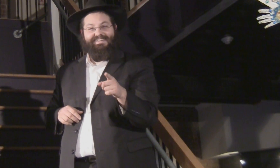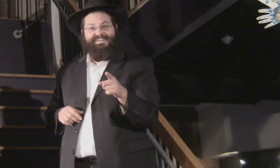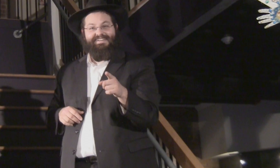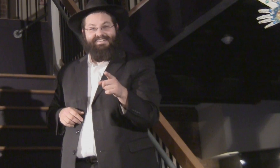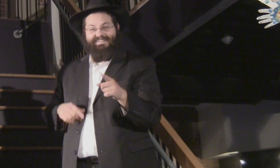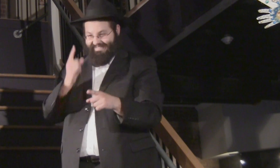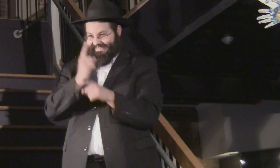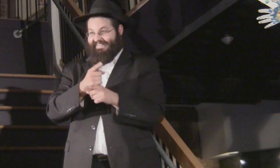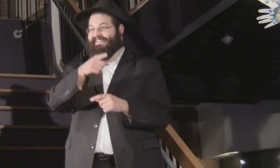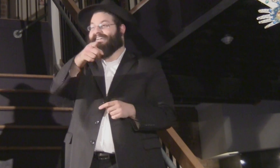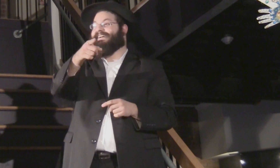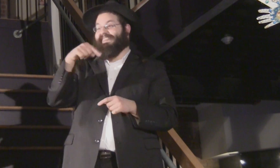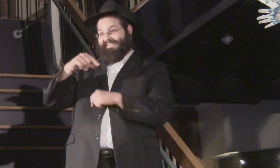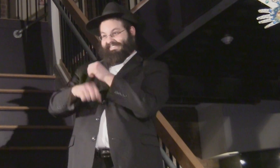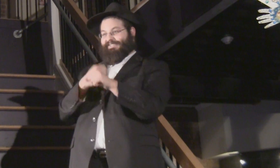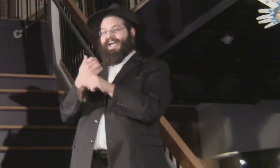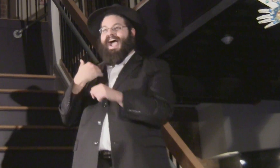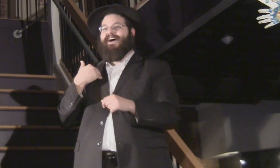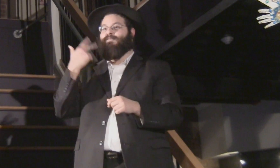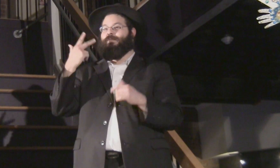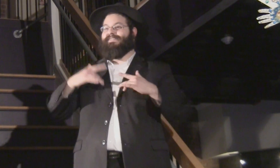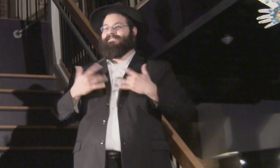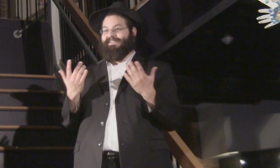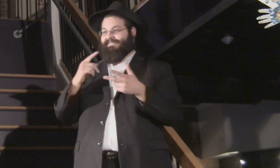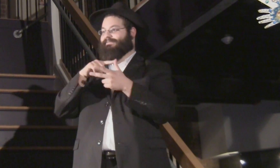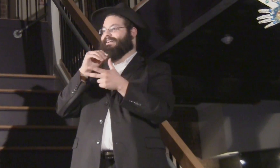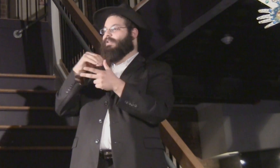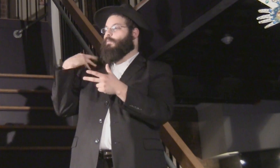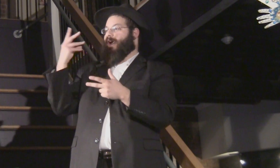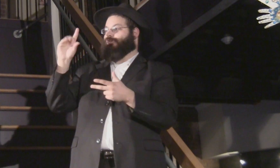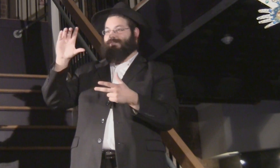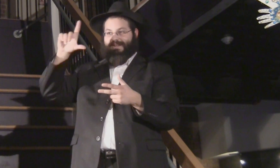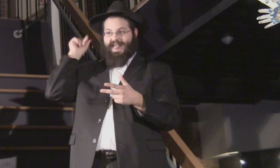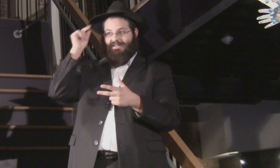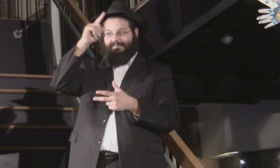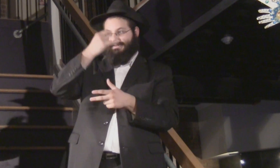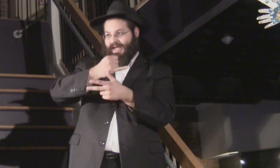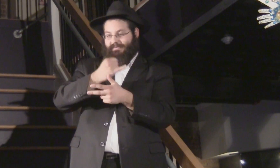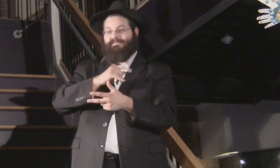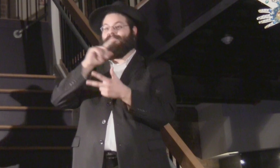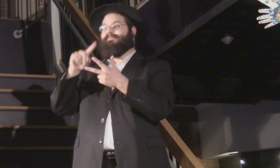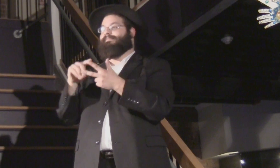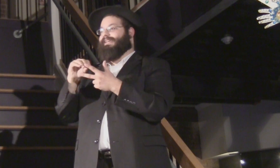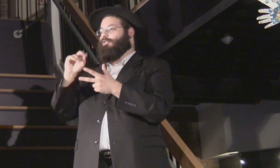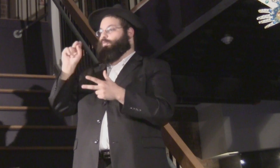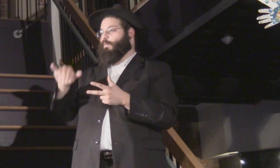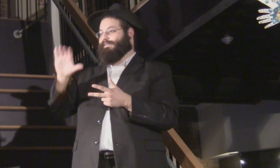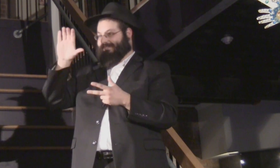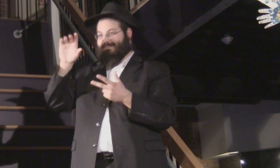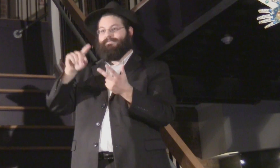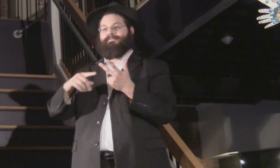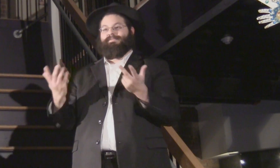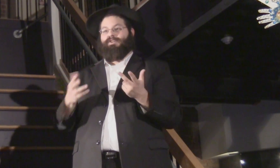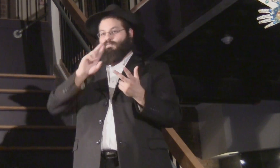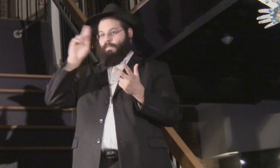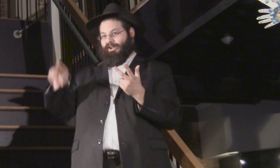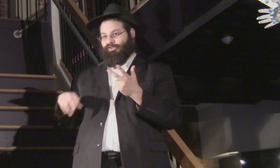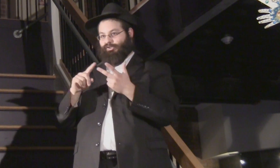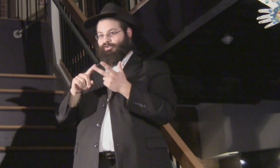it's special. Yes. This year she has 3 events, right? One in Washington, D.C., New York City, and here